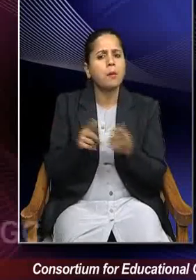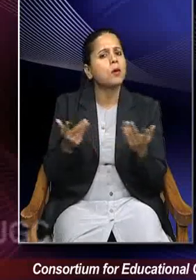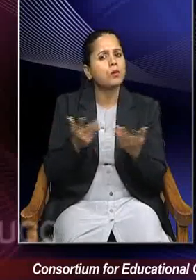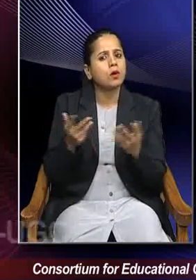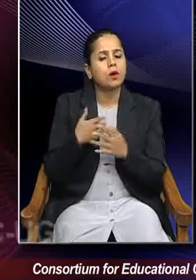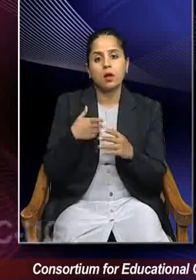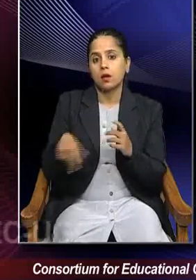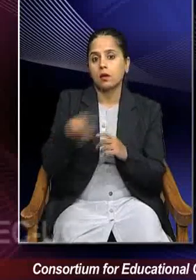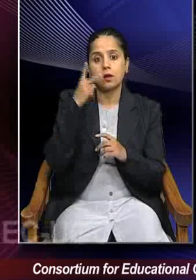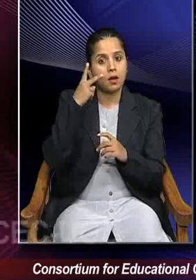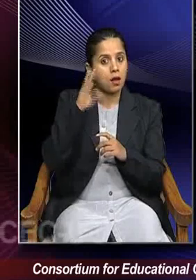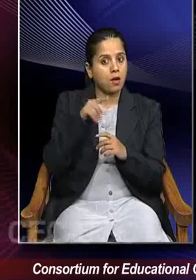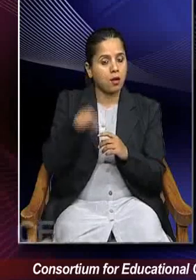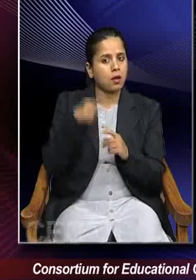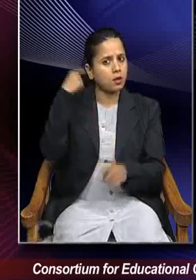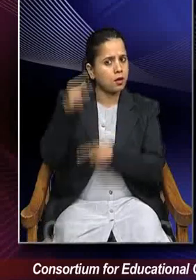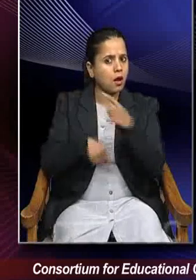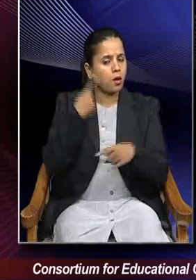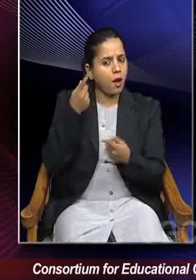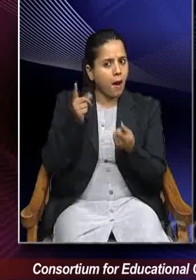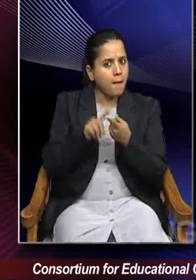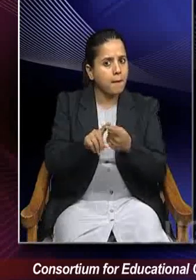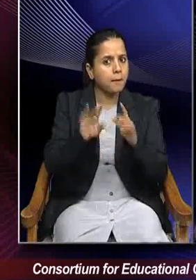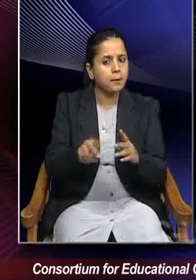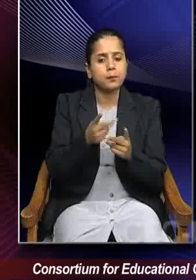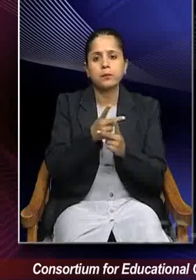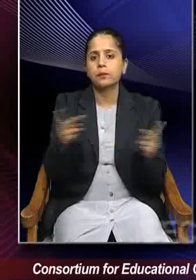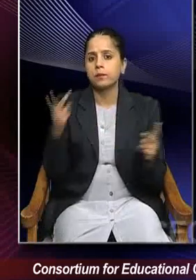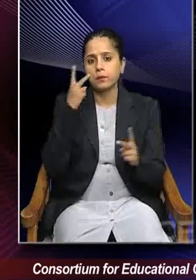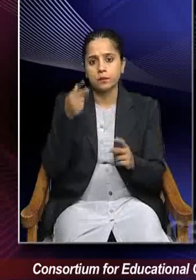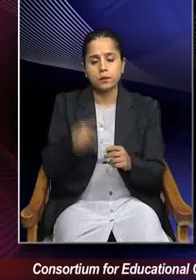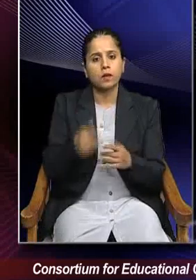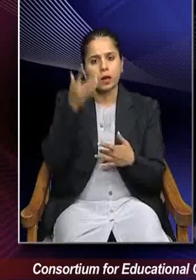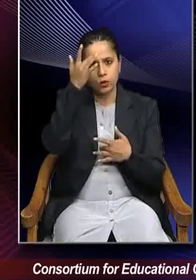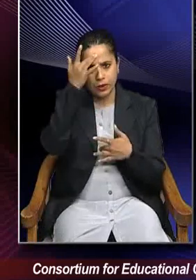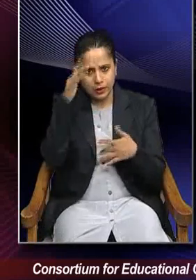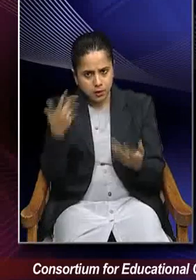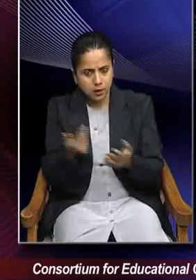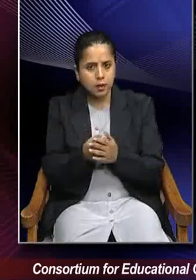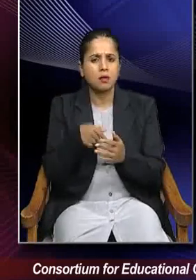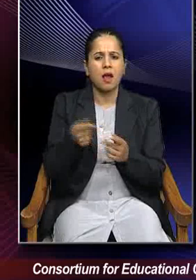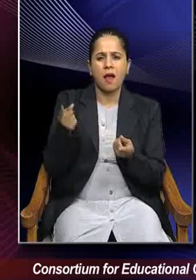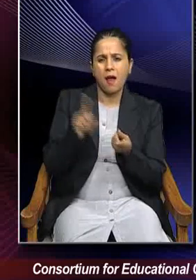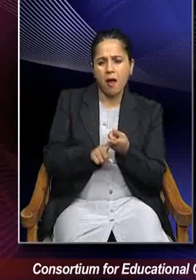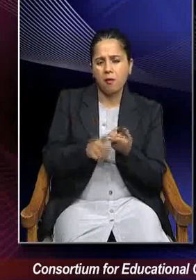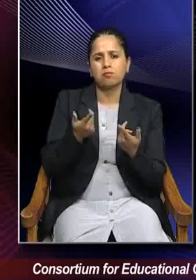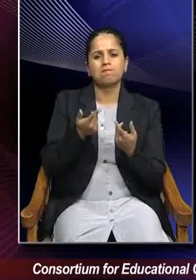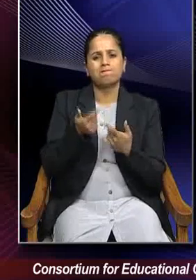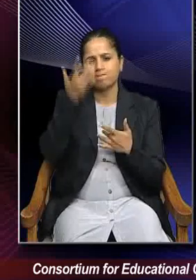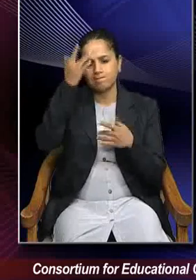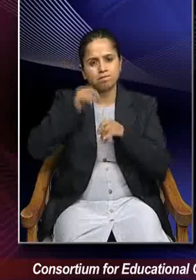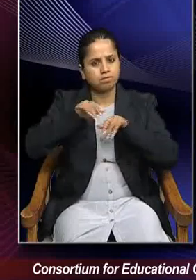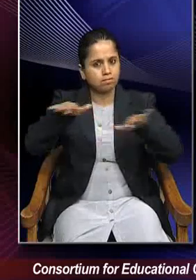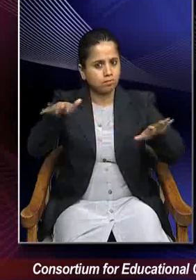We find that there are regular episodes of various kinds of disease, epidemics. Largely